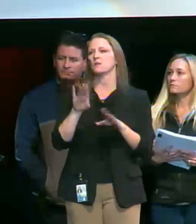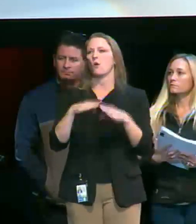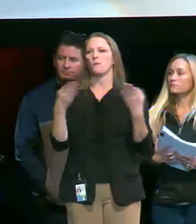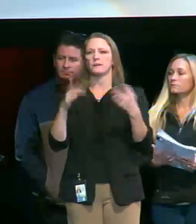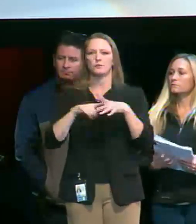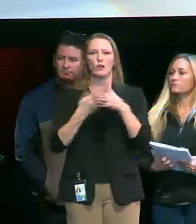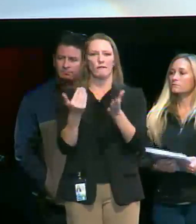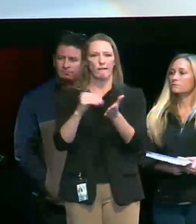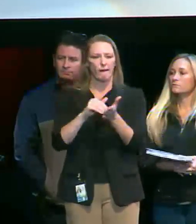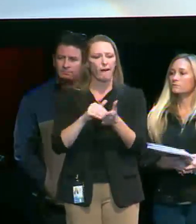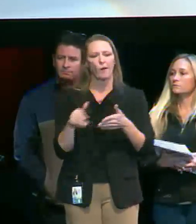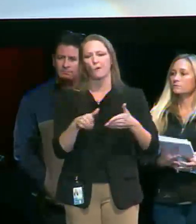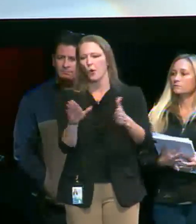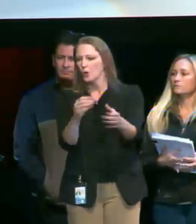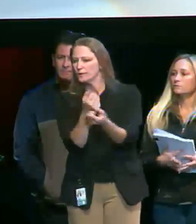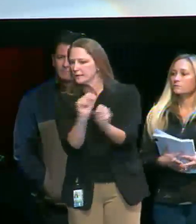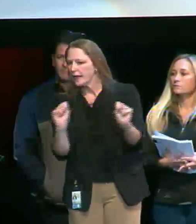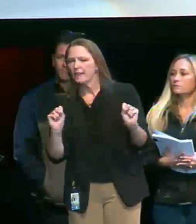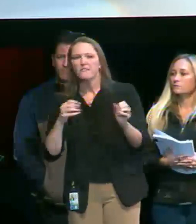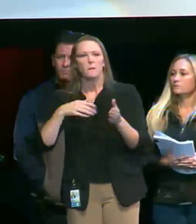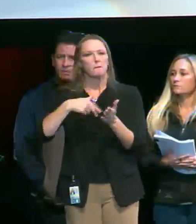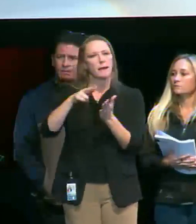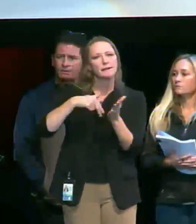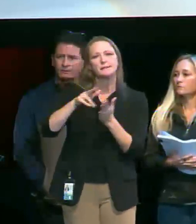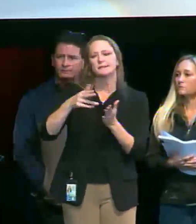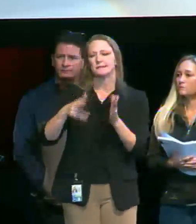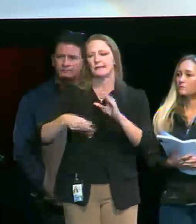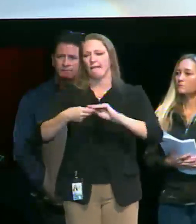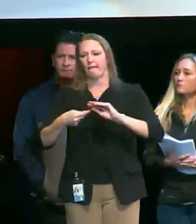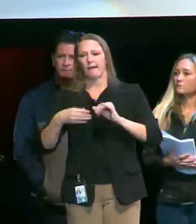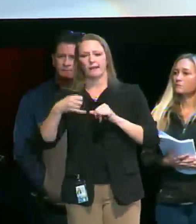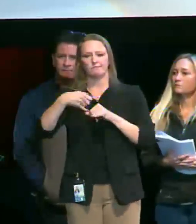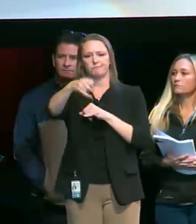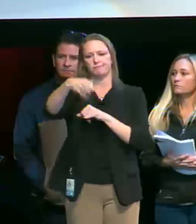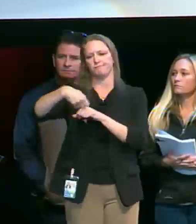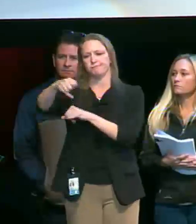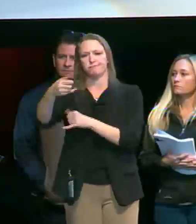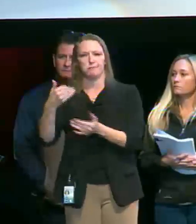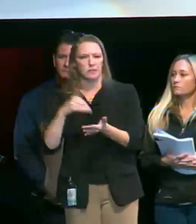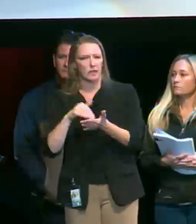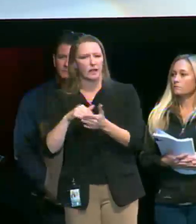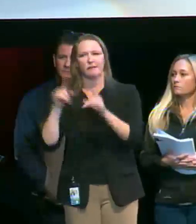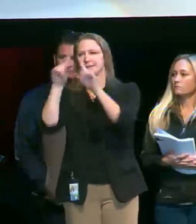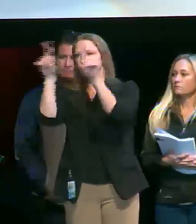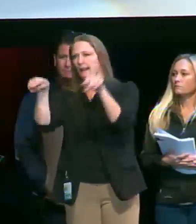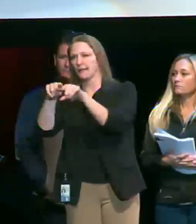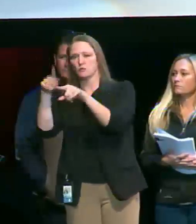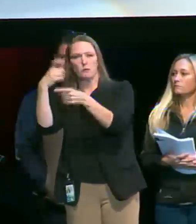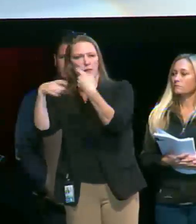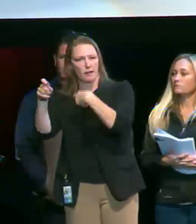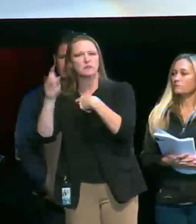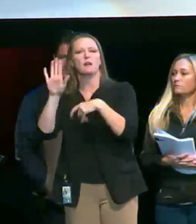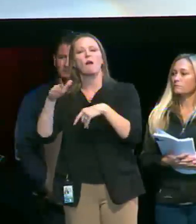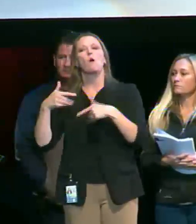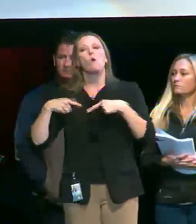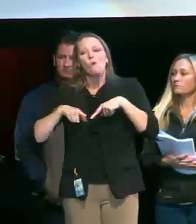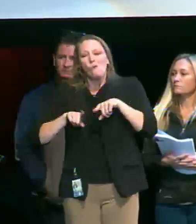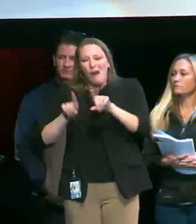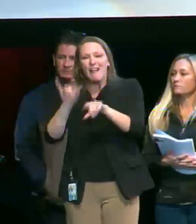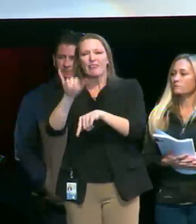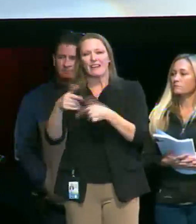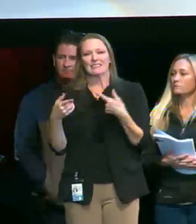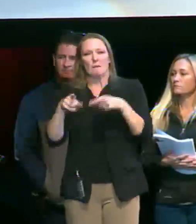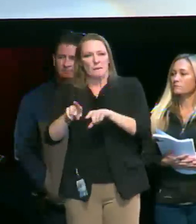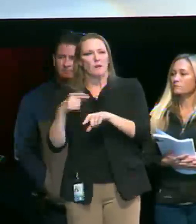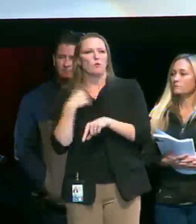roads being finalized, restriped, signs being put up, etc. While that's going on, we'll be taking this. We'll be contacting people and then taking them